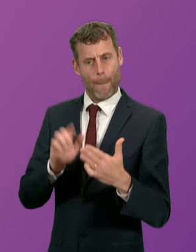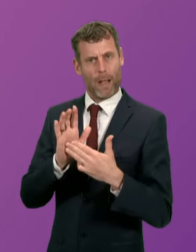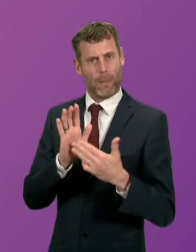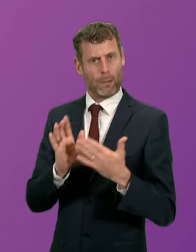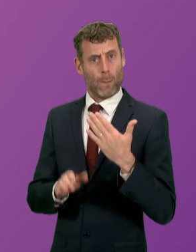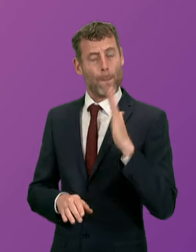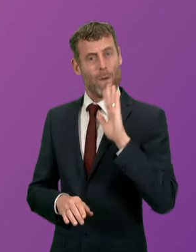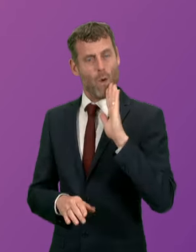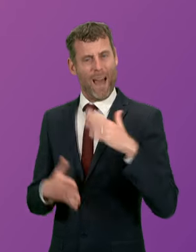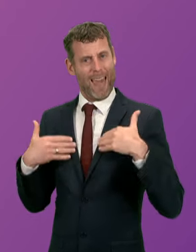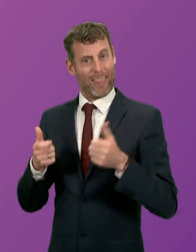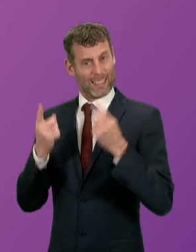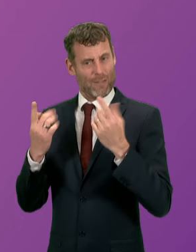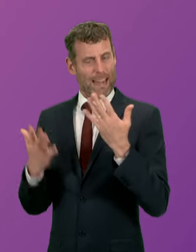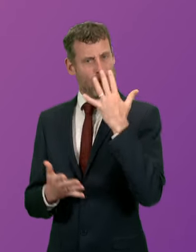First Minister.